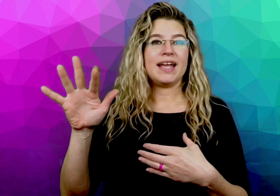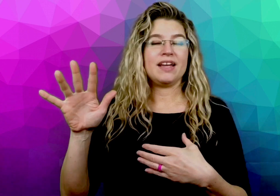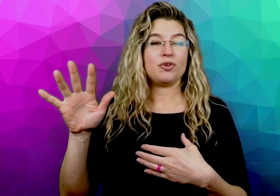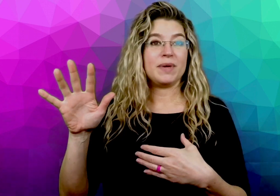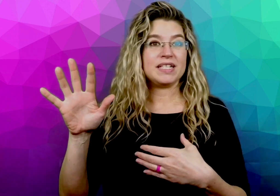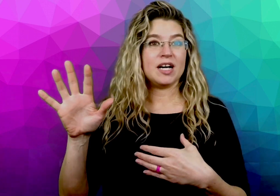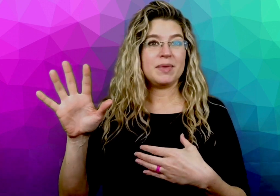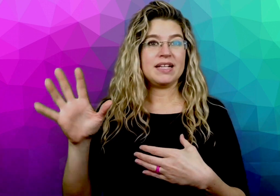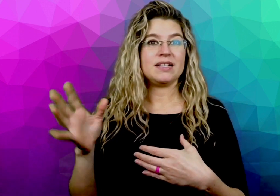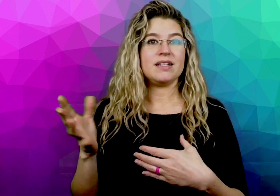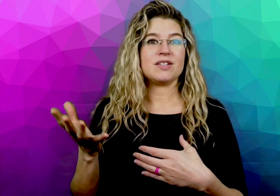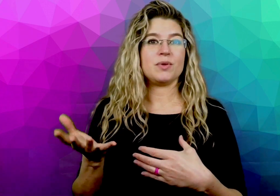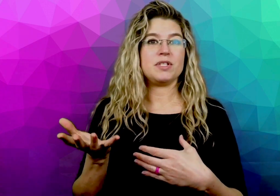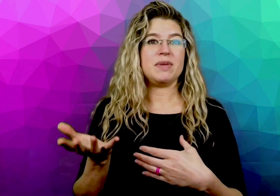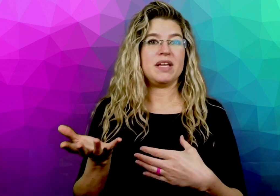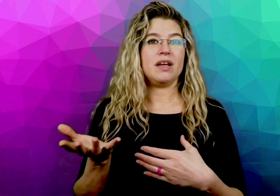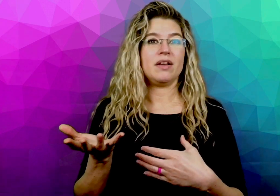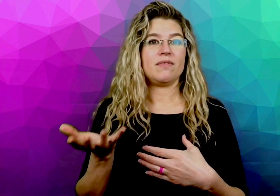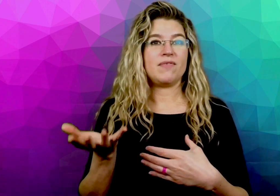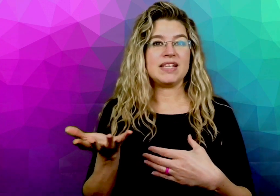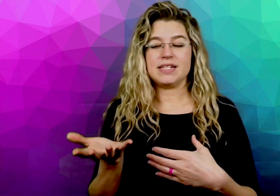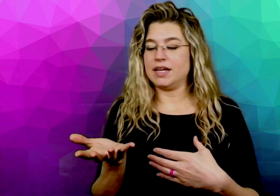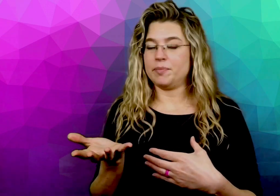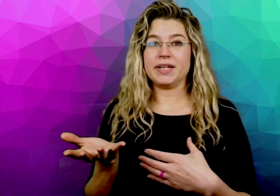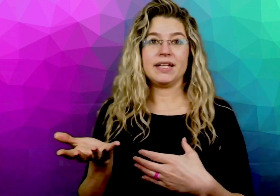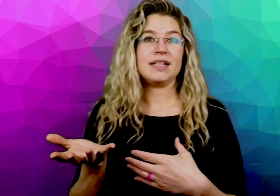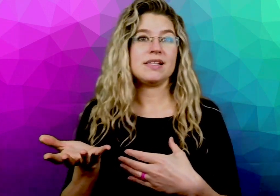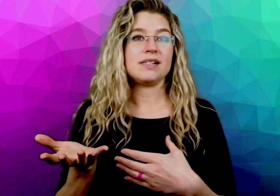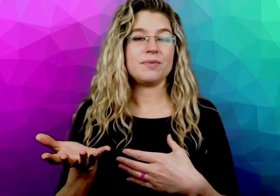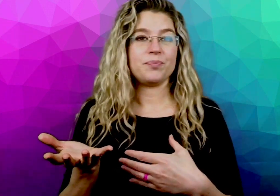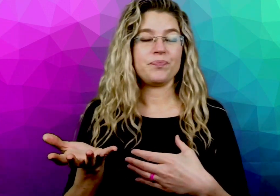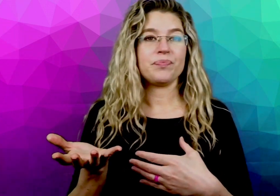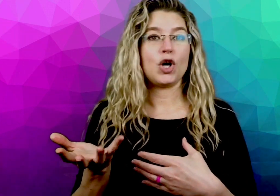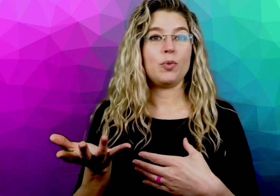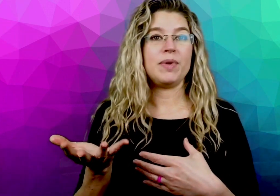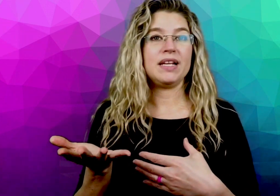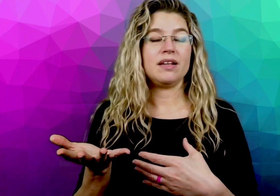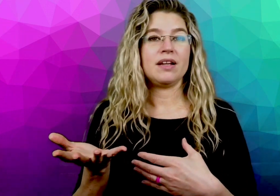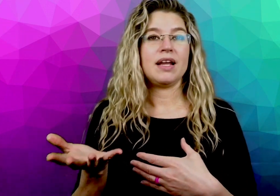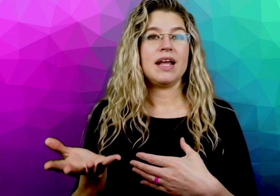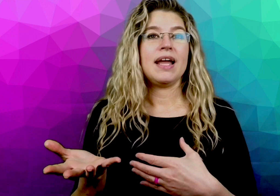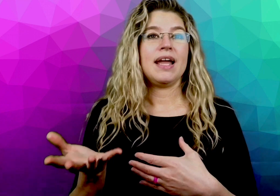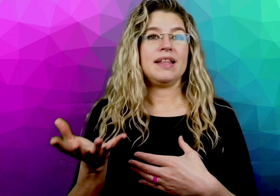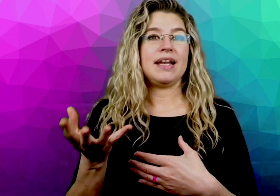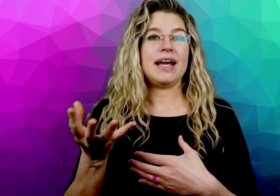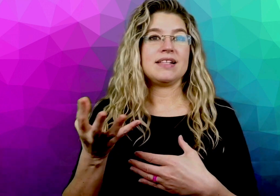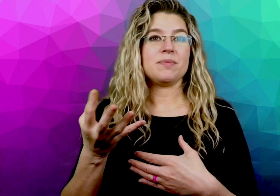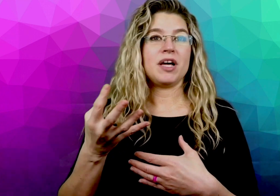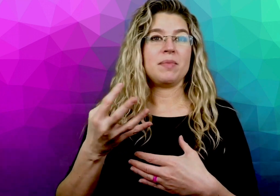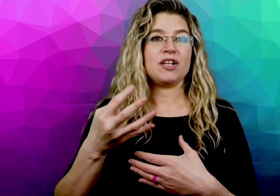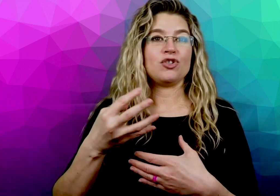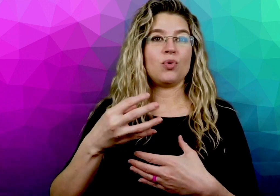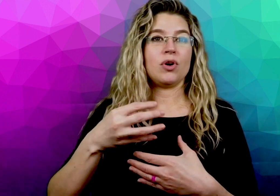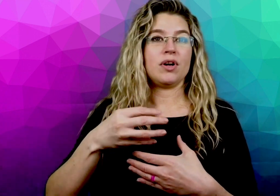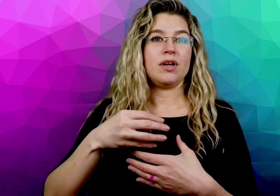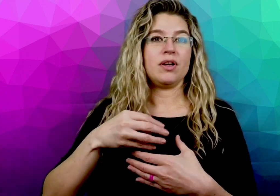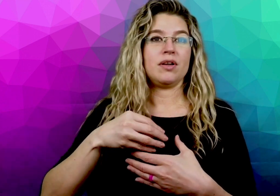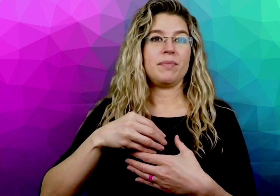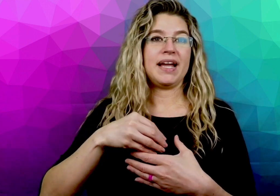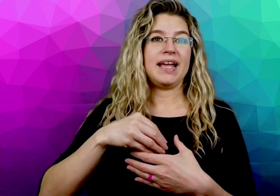my dominant, it's going to be facing up like this, open. And then as I'm coming toward my hand,